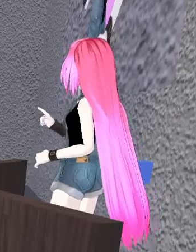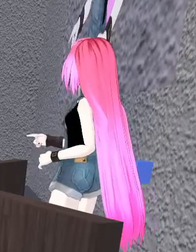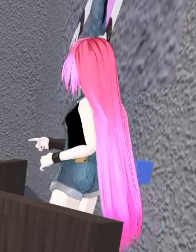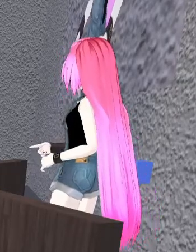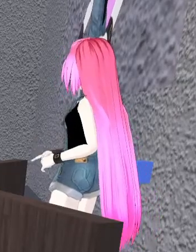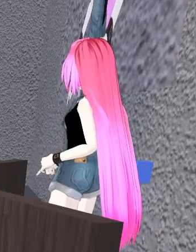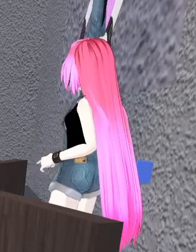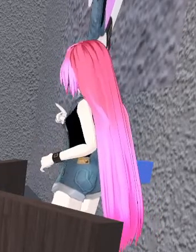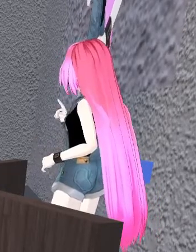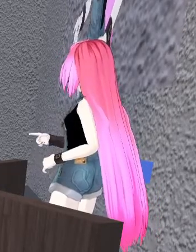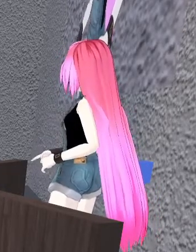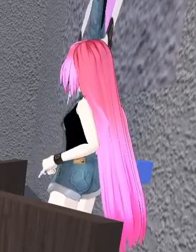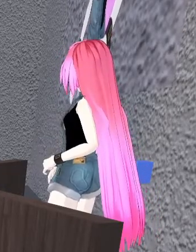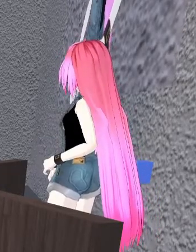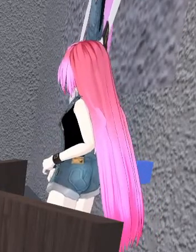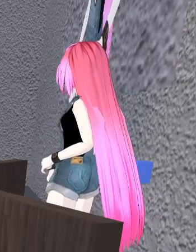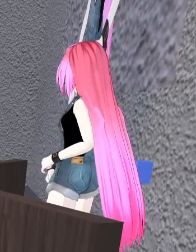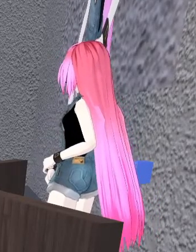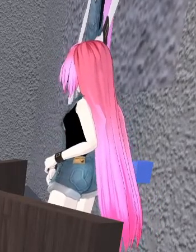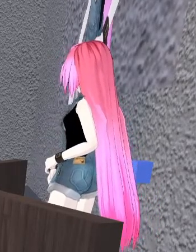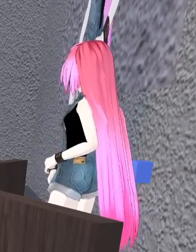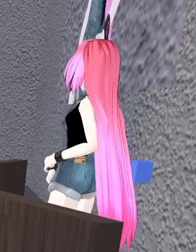Sure. Yeah, sure.